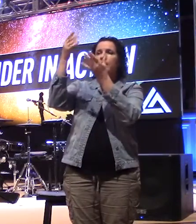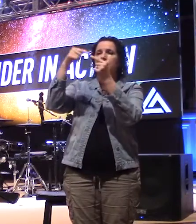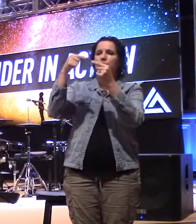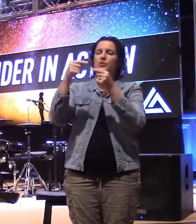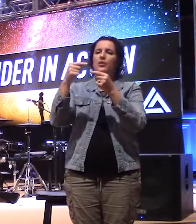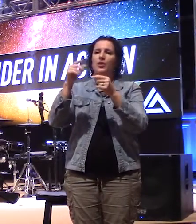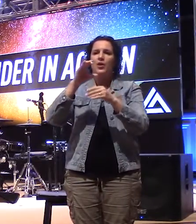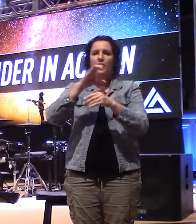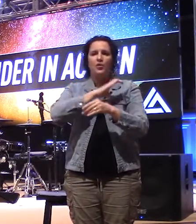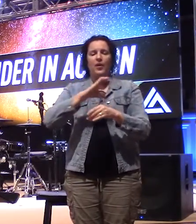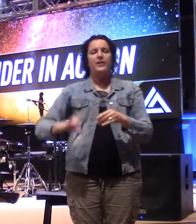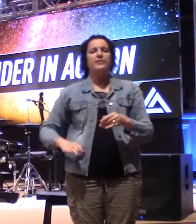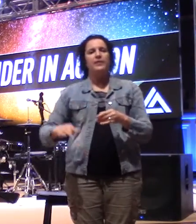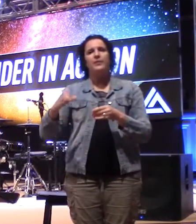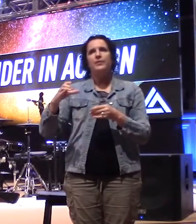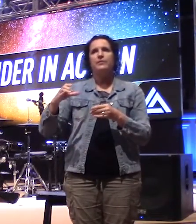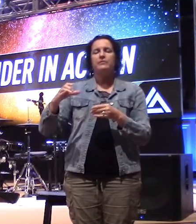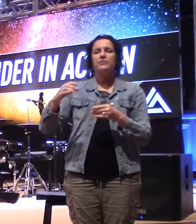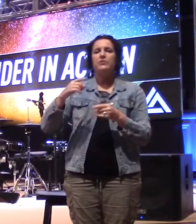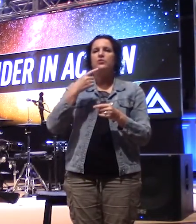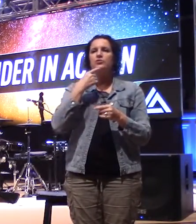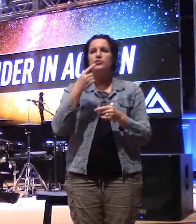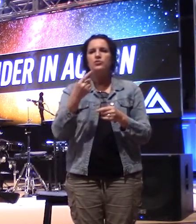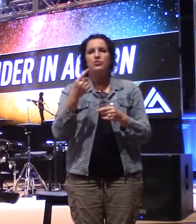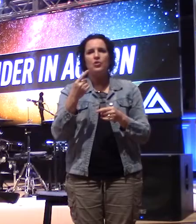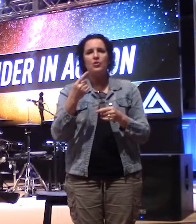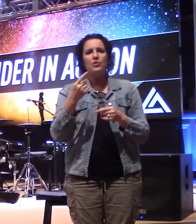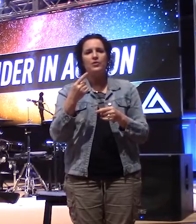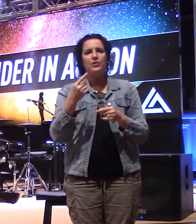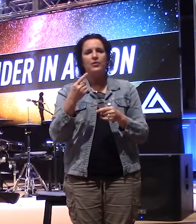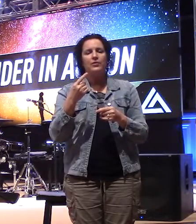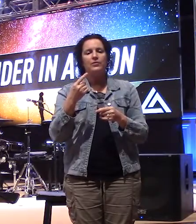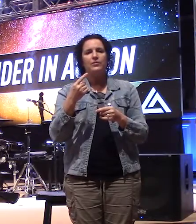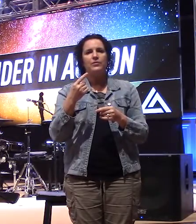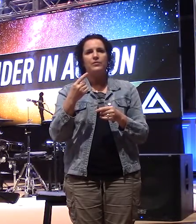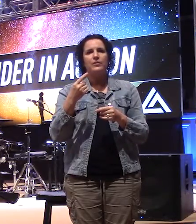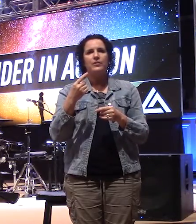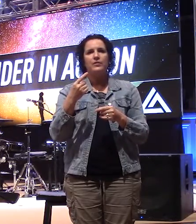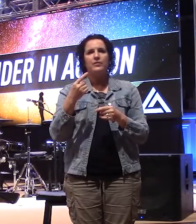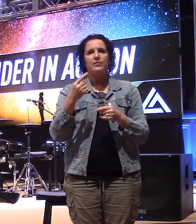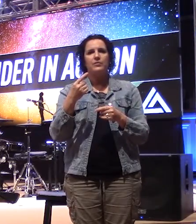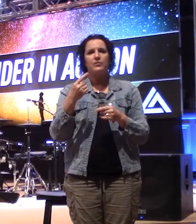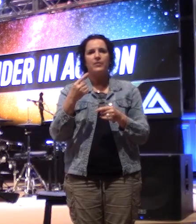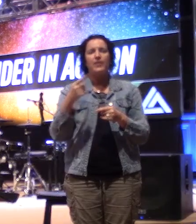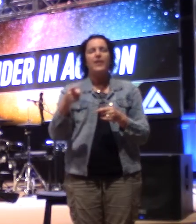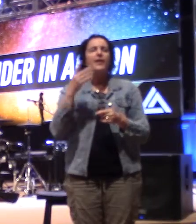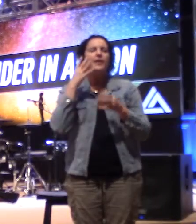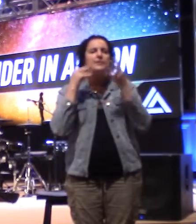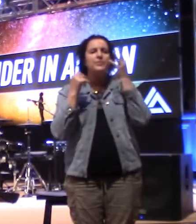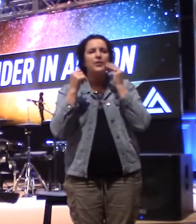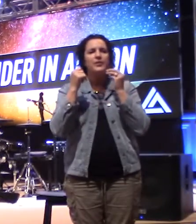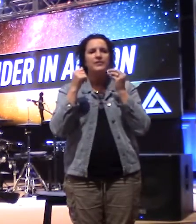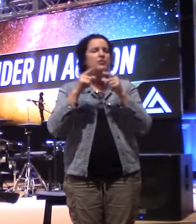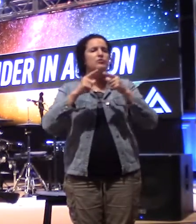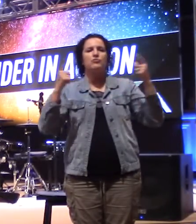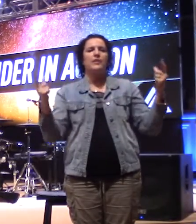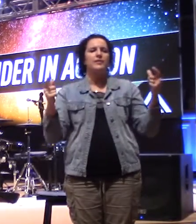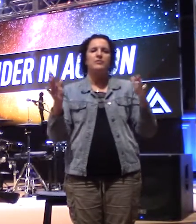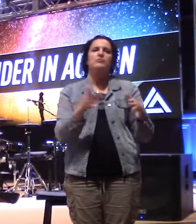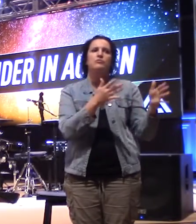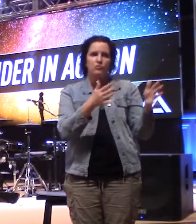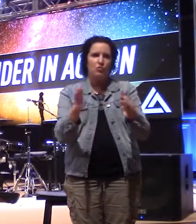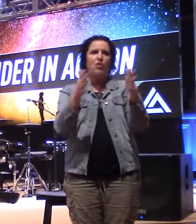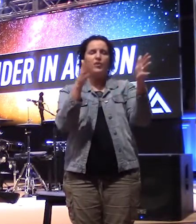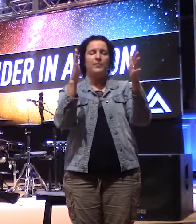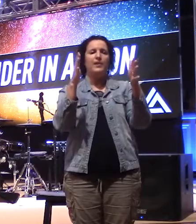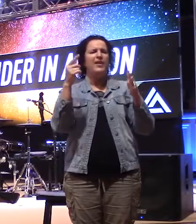told to get in the boat and go. They're obeying Christ. In the midst of obedience to Christ, they experienced their greatest storm.